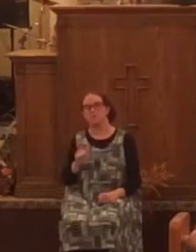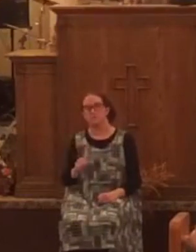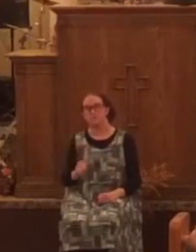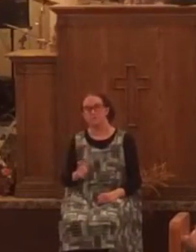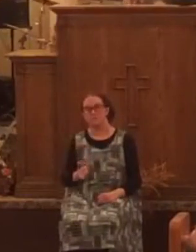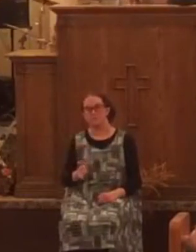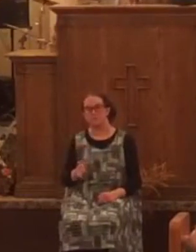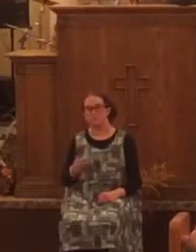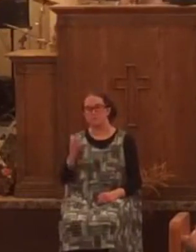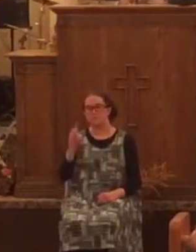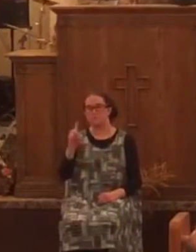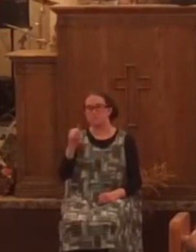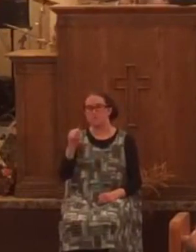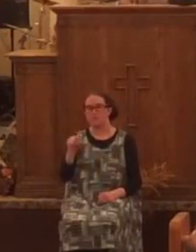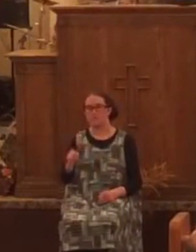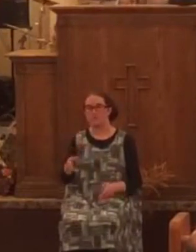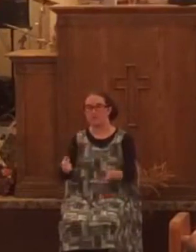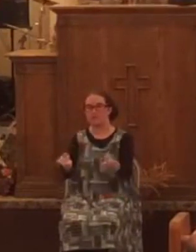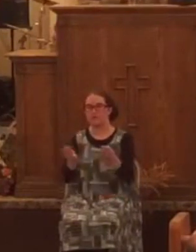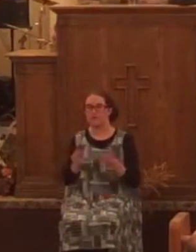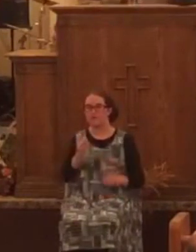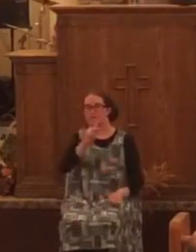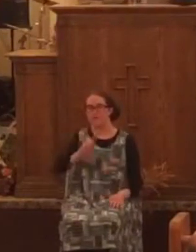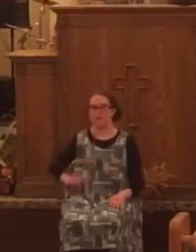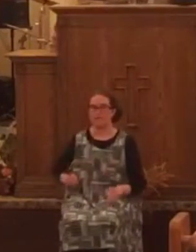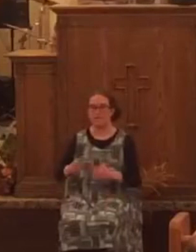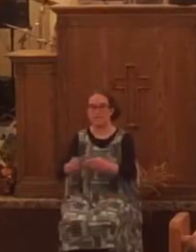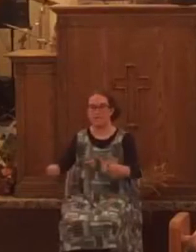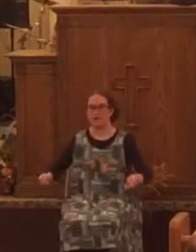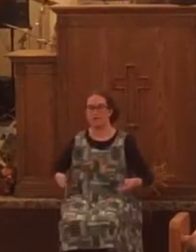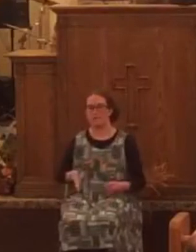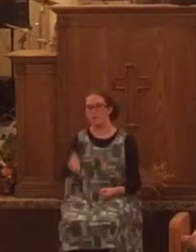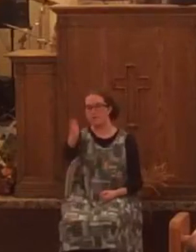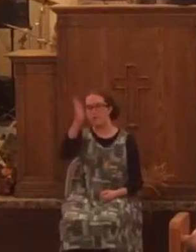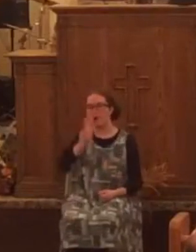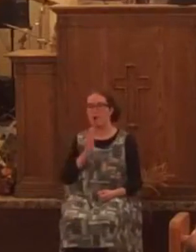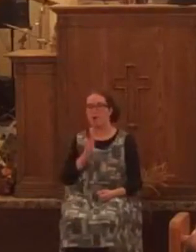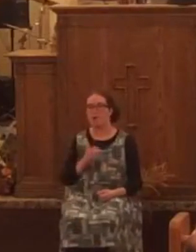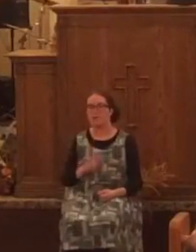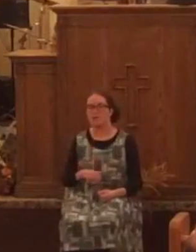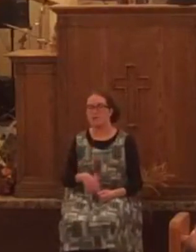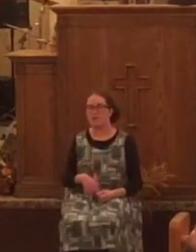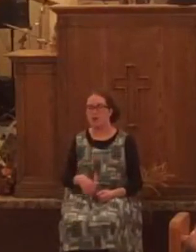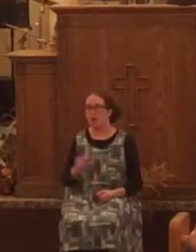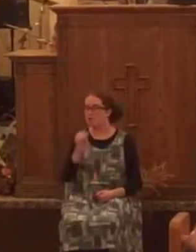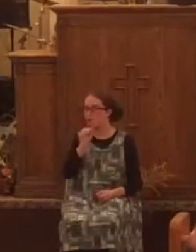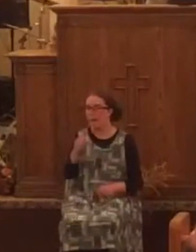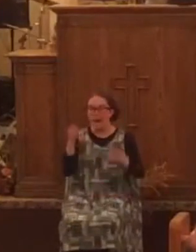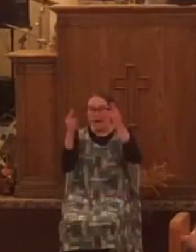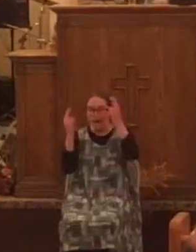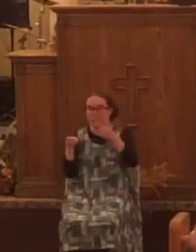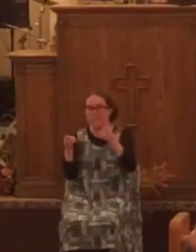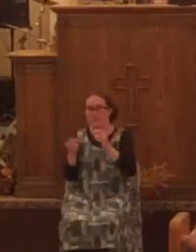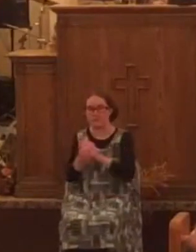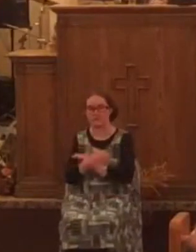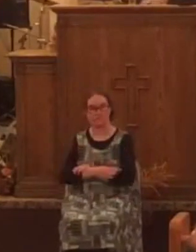nor extortioners shall inherit the kingdom of God. Right. Not going to happen.